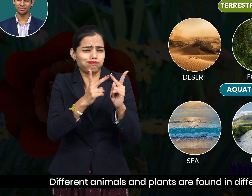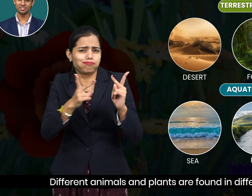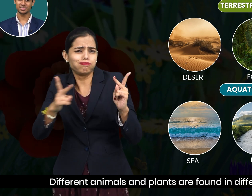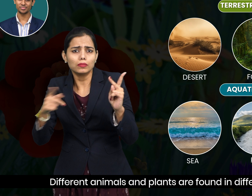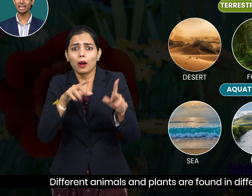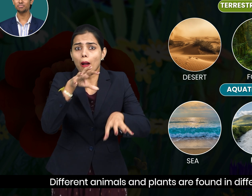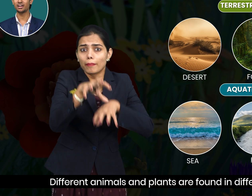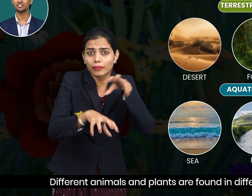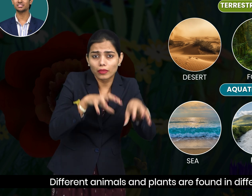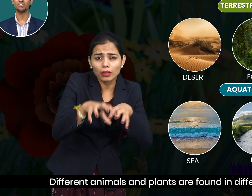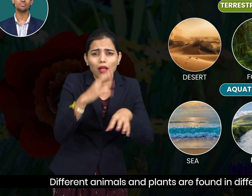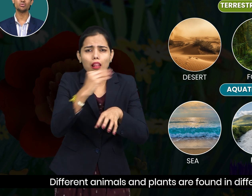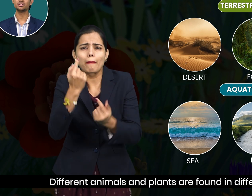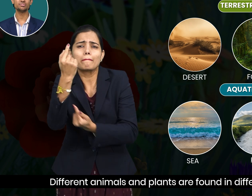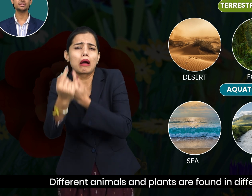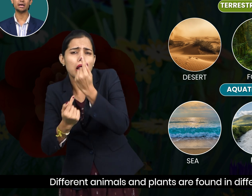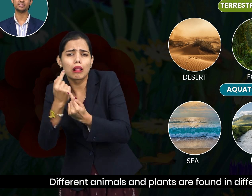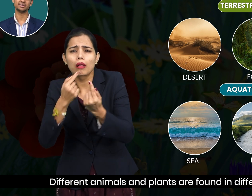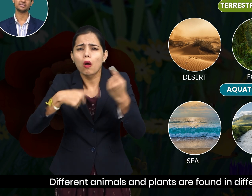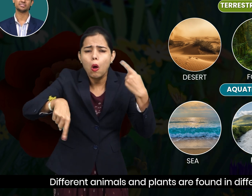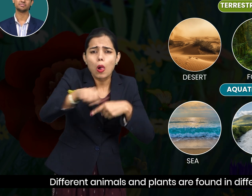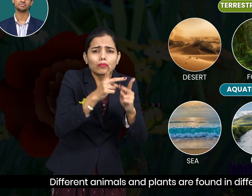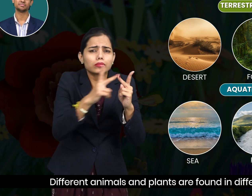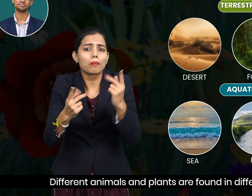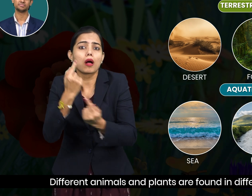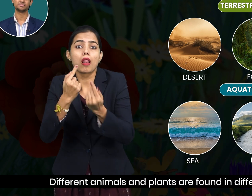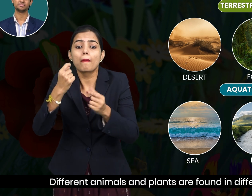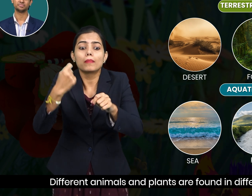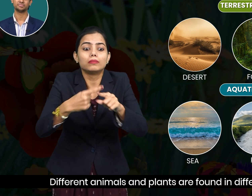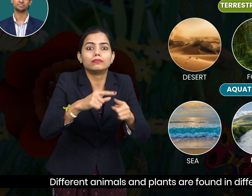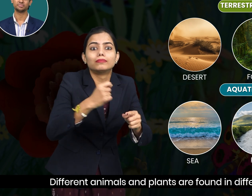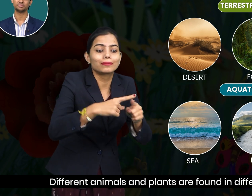Different animals and plants are found in different habitats.